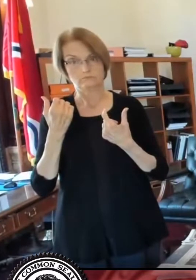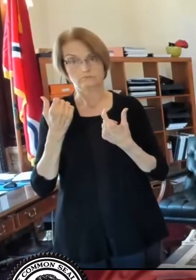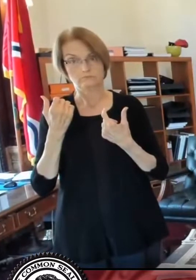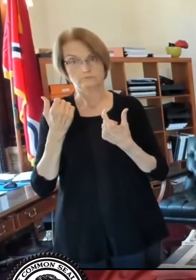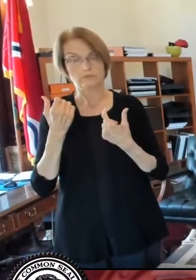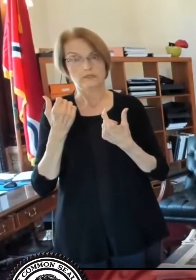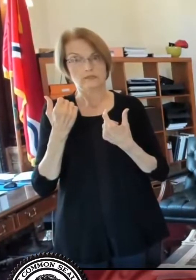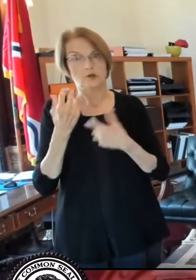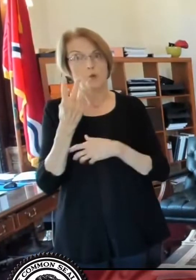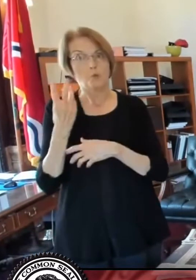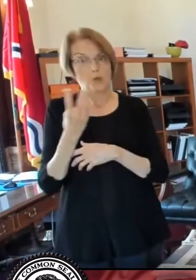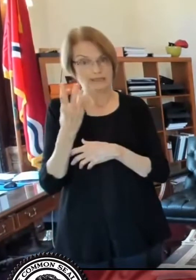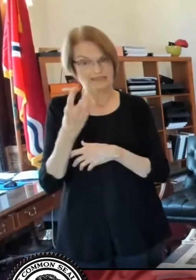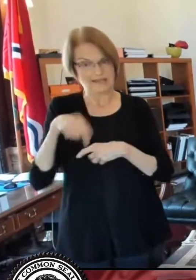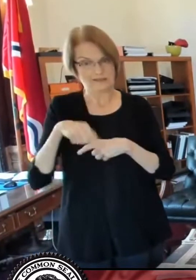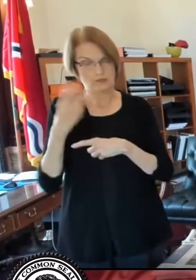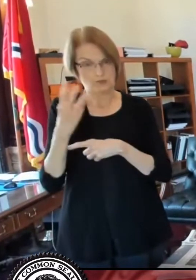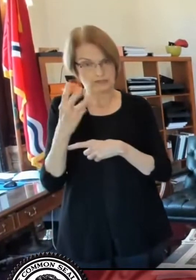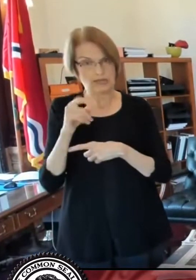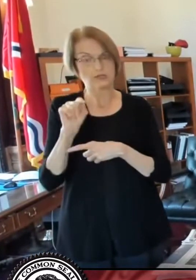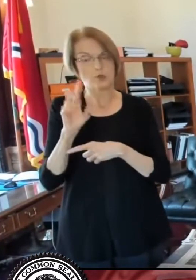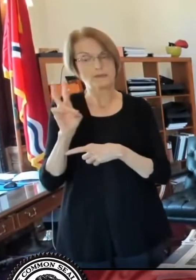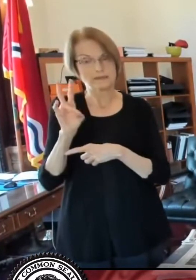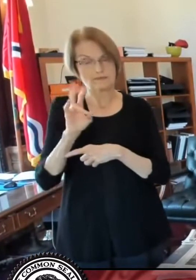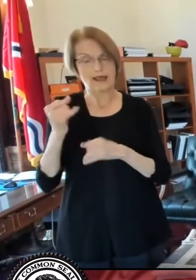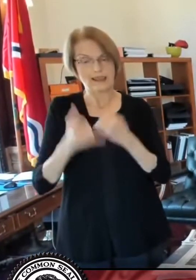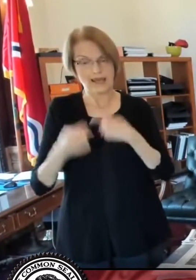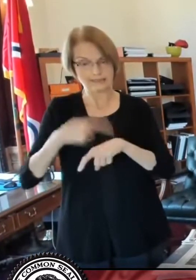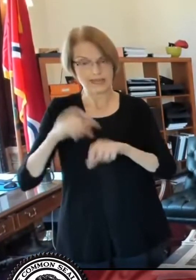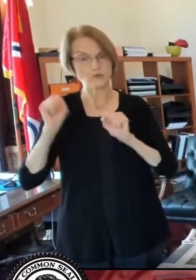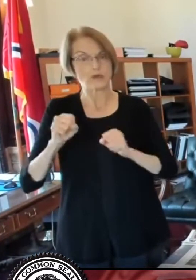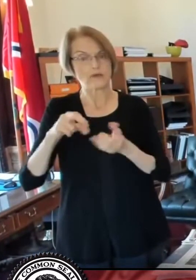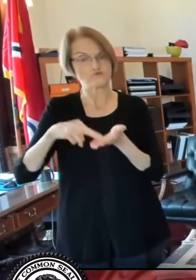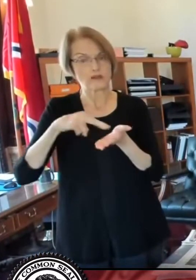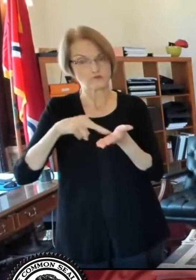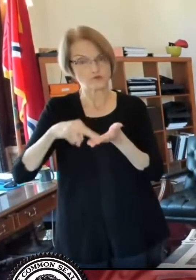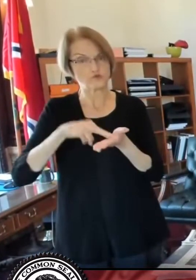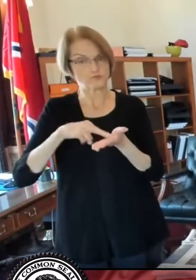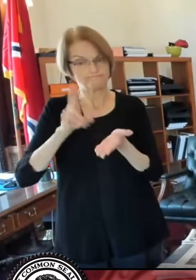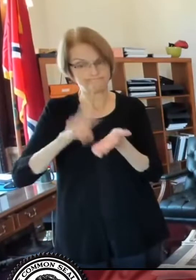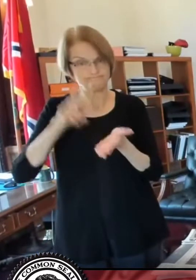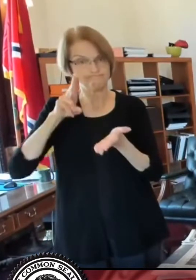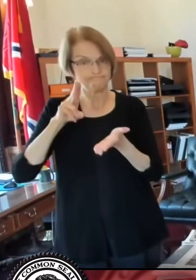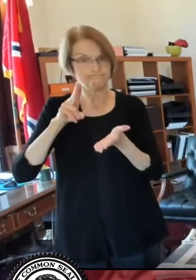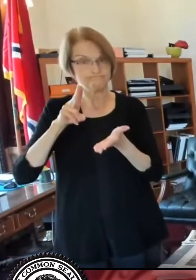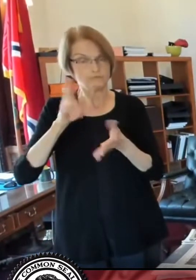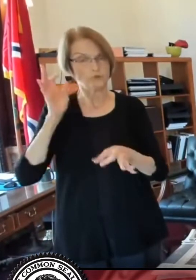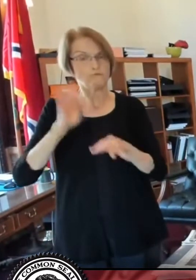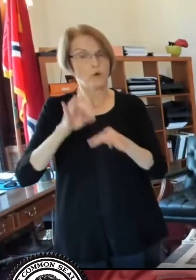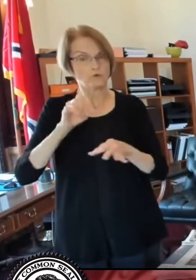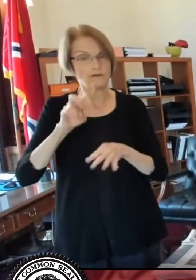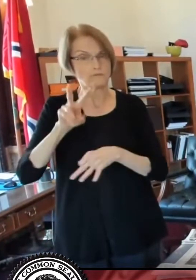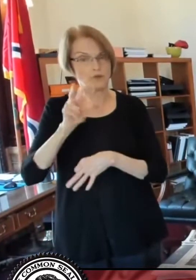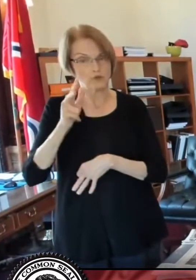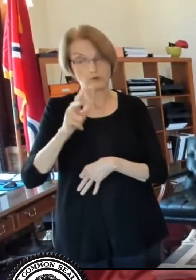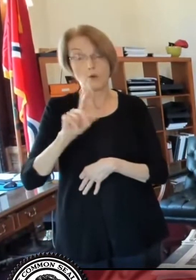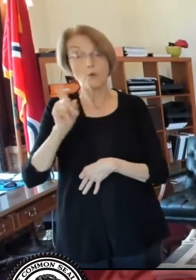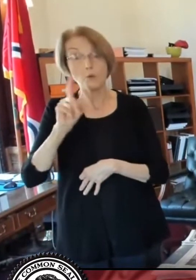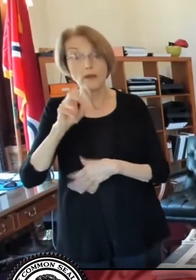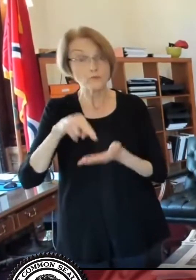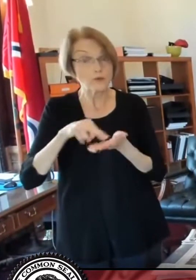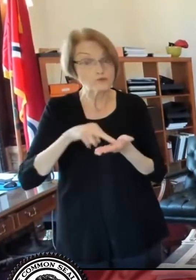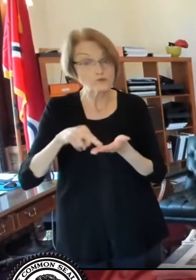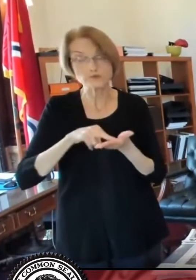the last day that you can register to vote in Missouri. So you can register online, you can go to the election